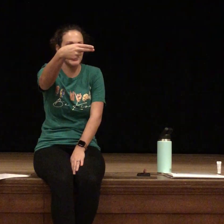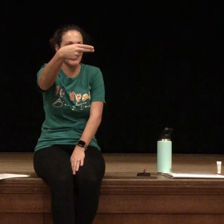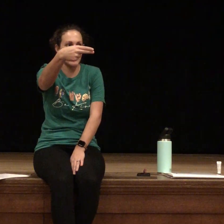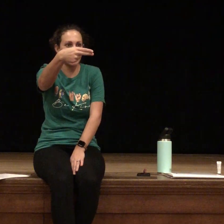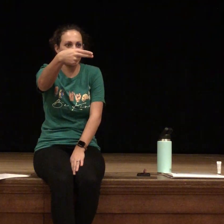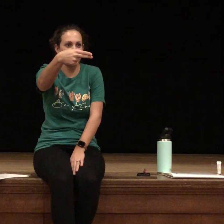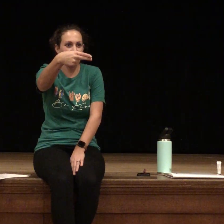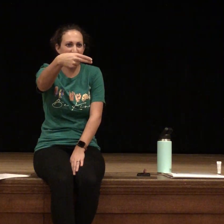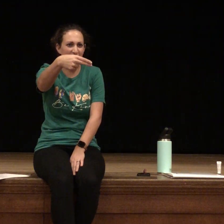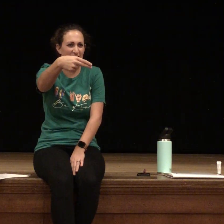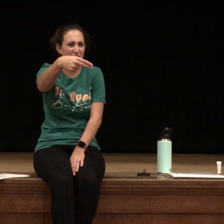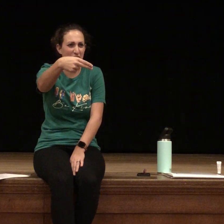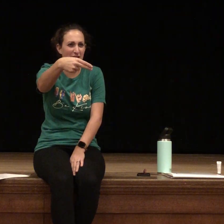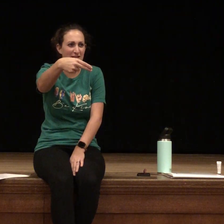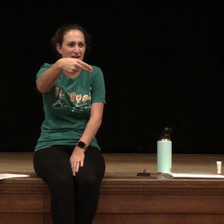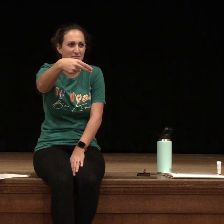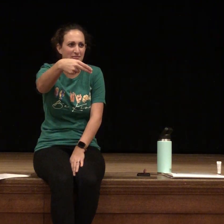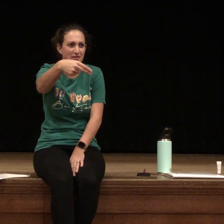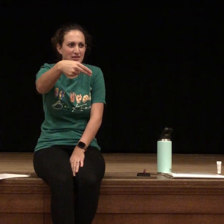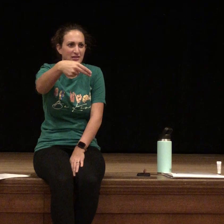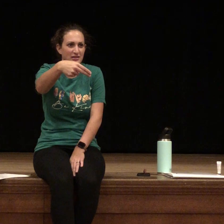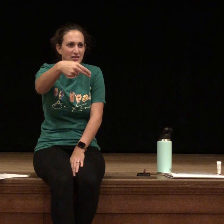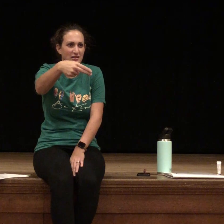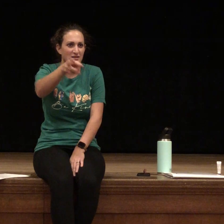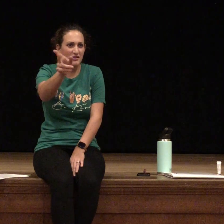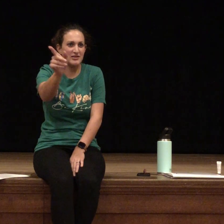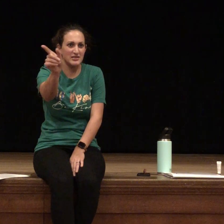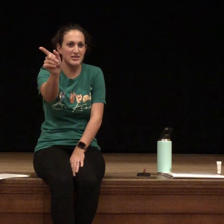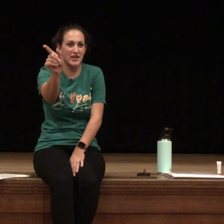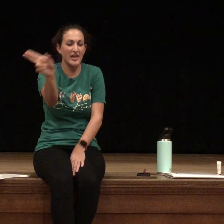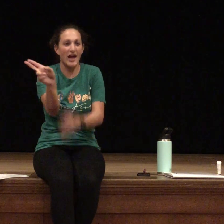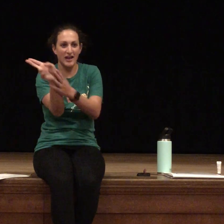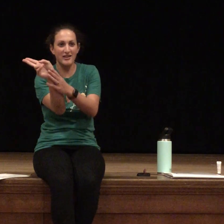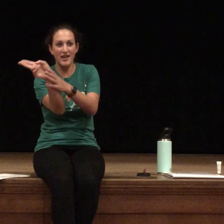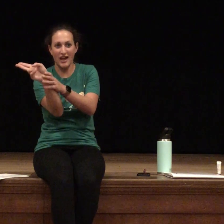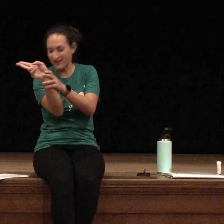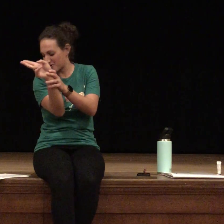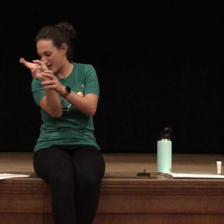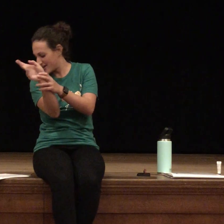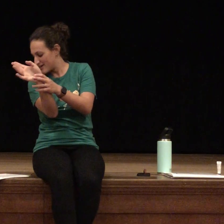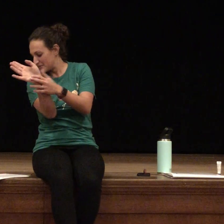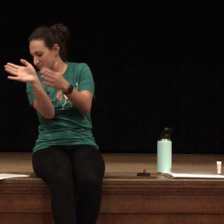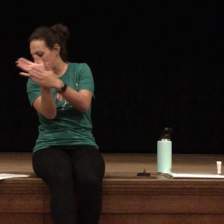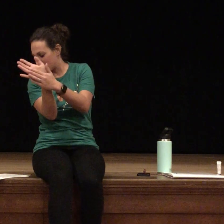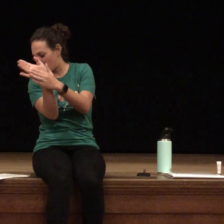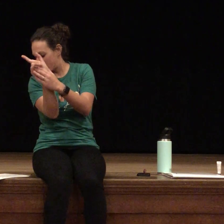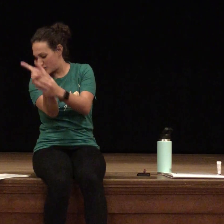way? Did I say anything about that last time? Yeah, because it's awkward. Did I? Yeah, okay. Yeah, so with G